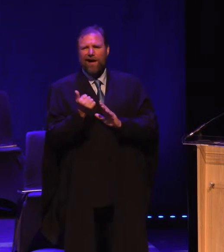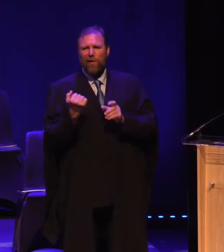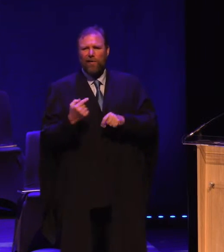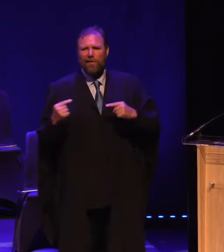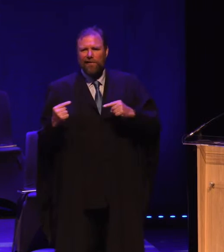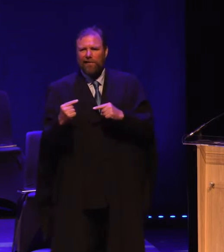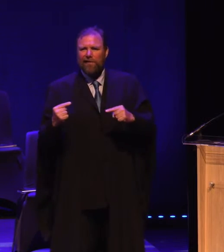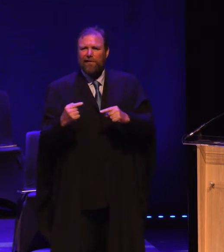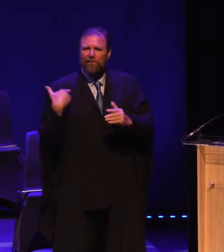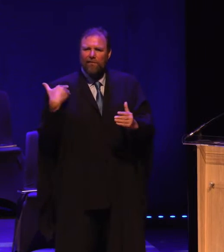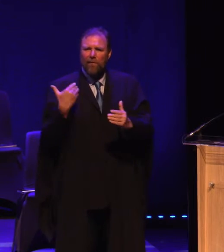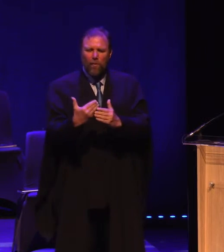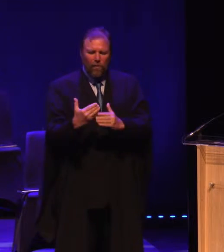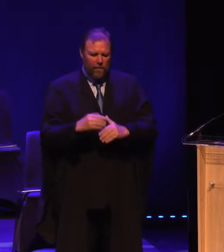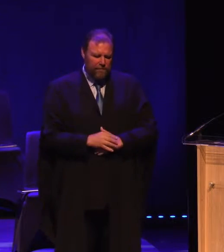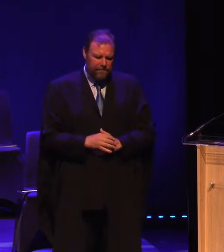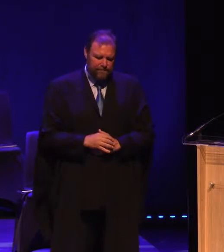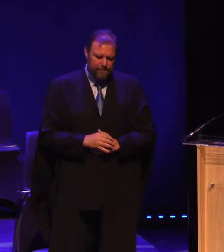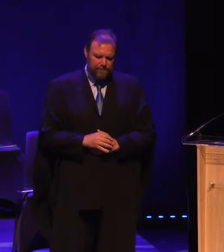the longest.